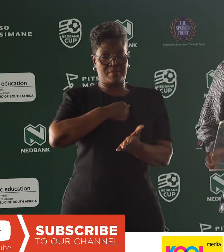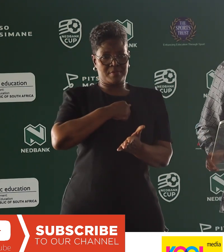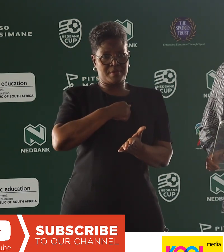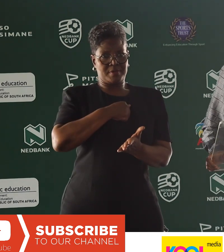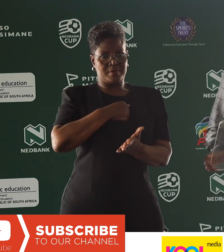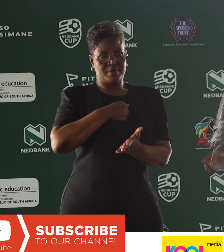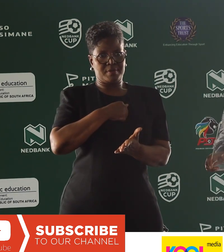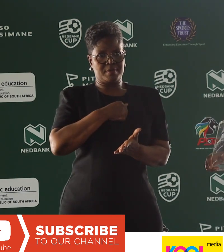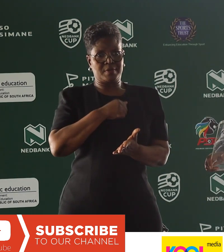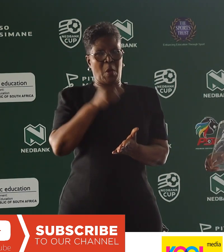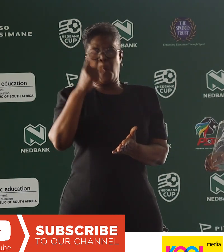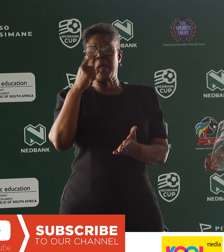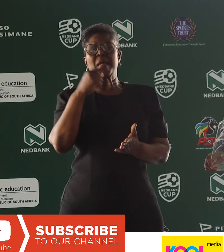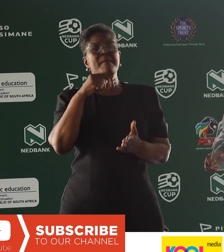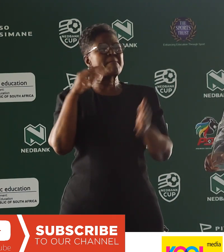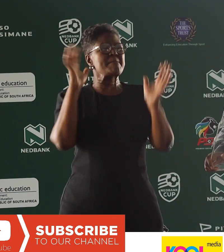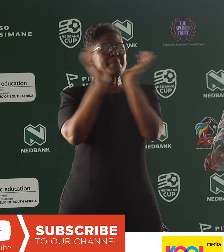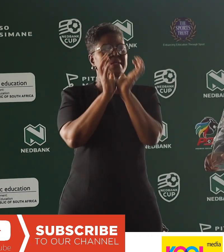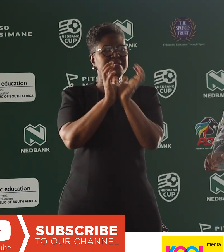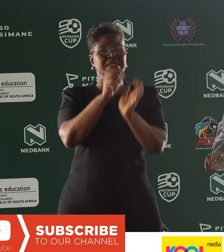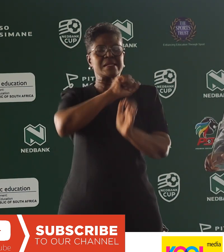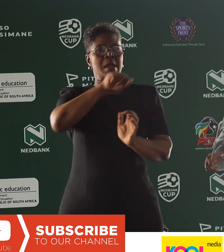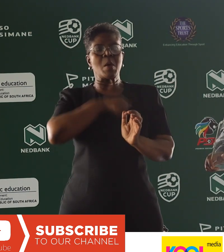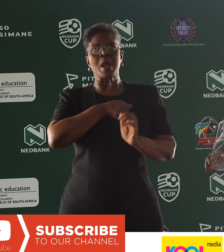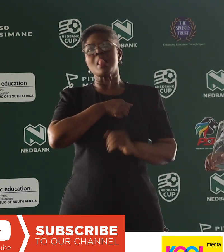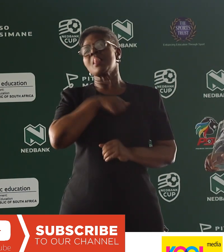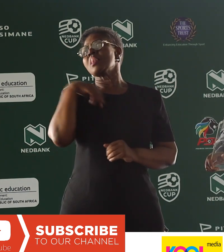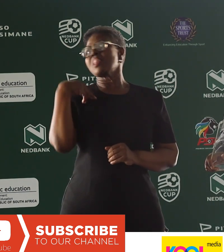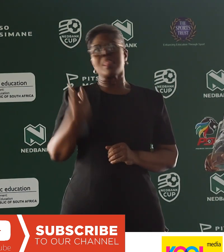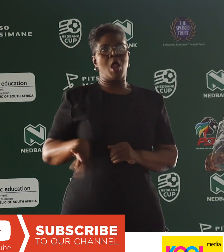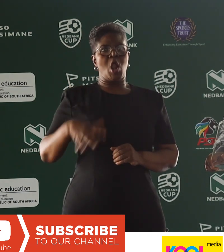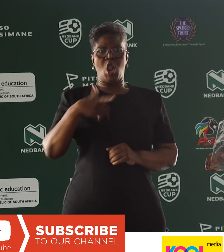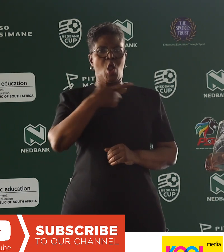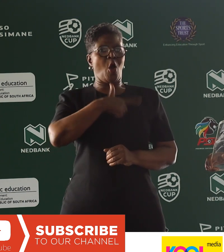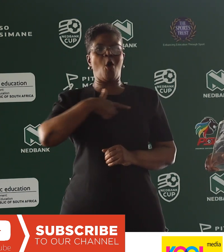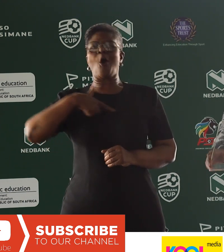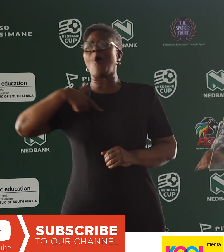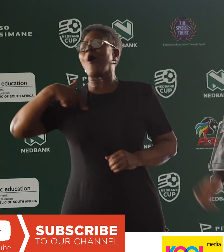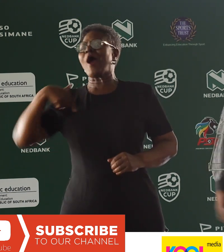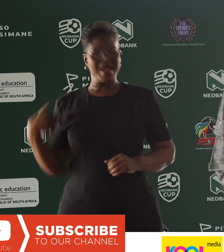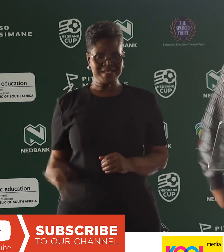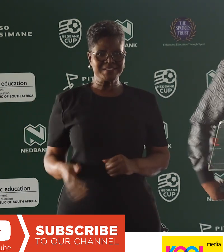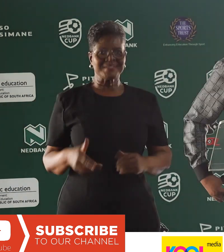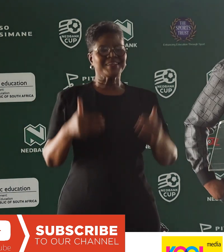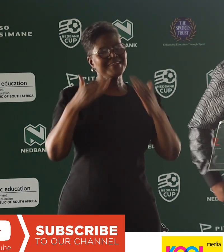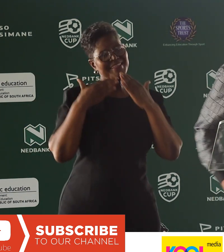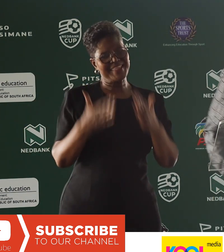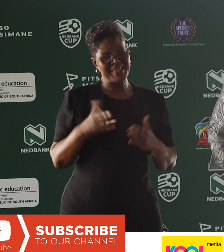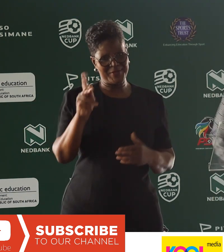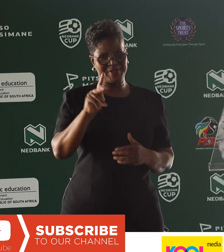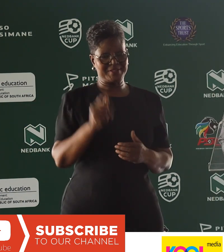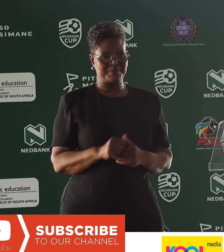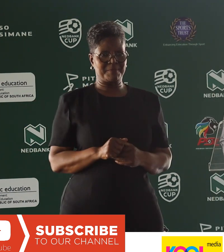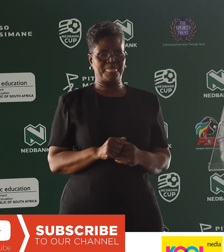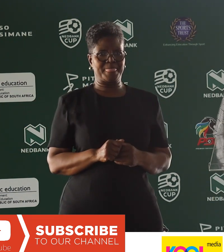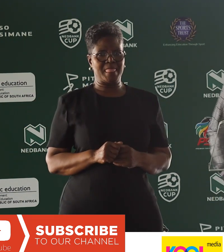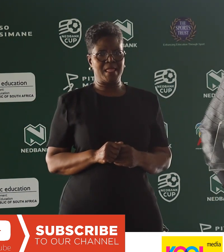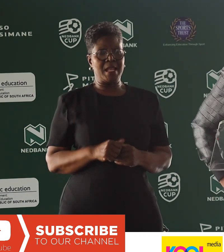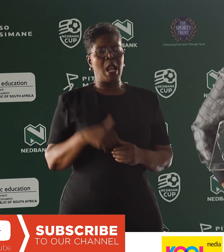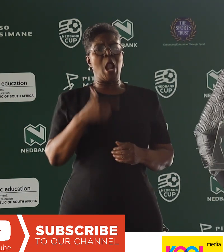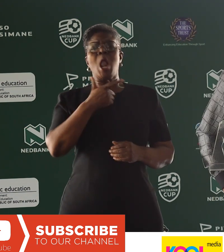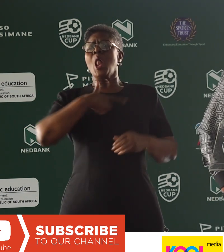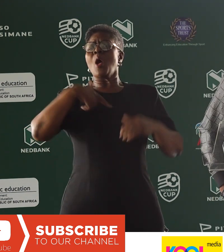And it was one of the longest meetings, Kenza. It was one of the longest meetings